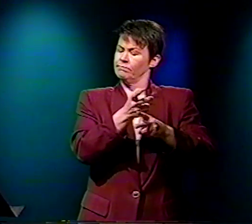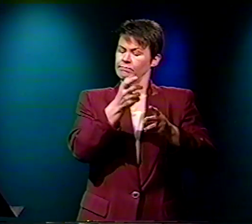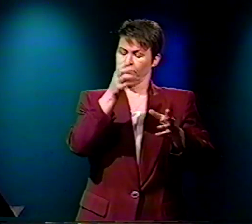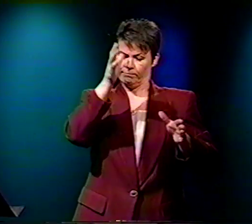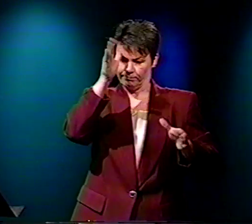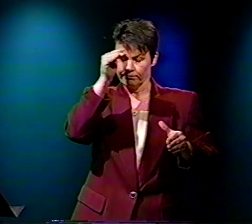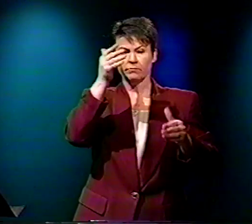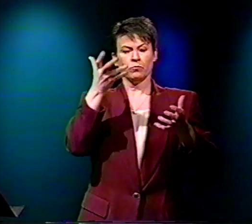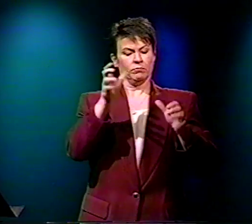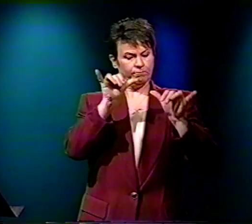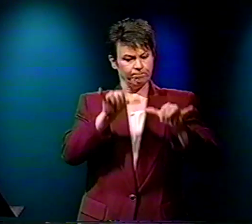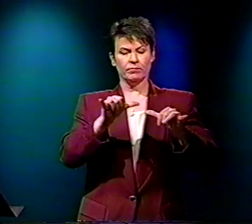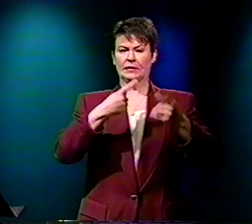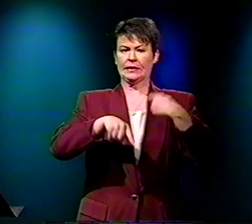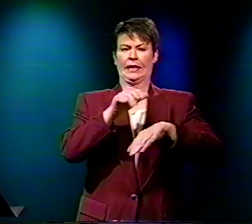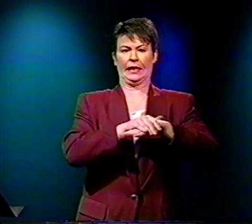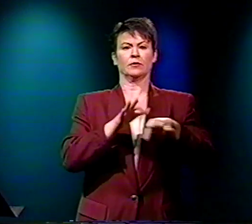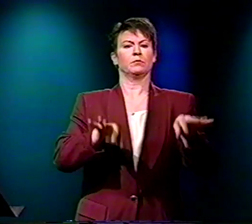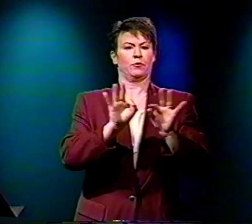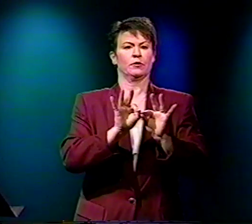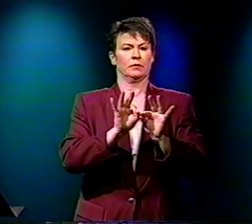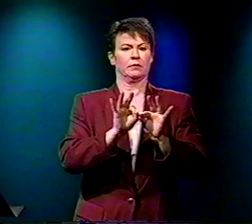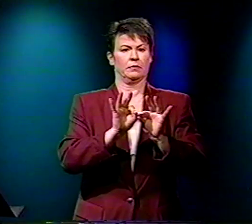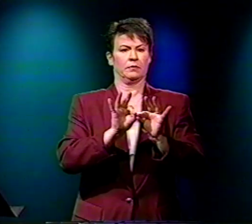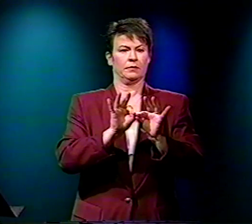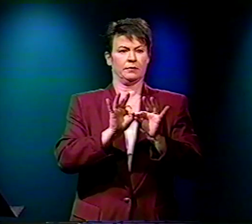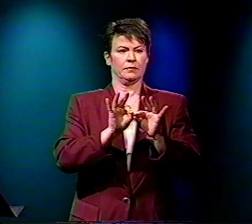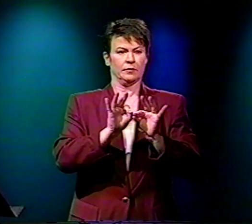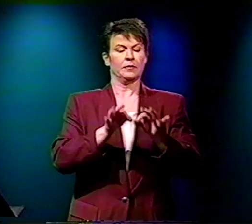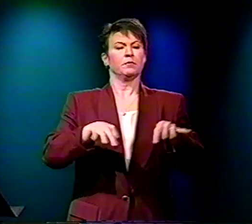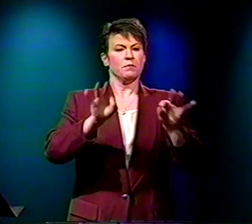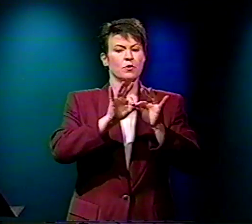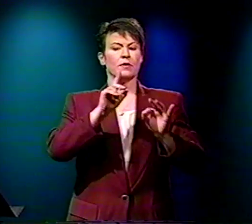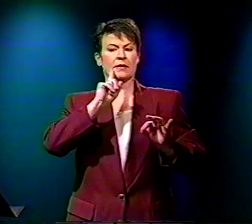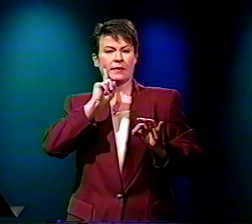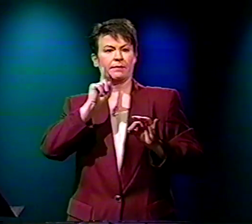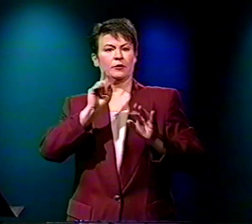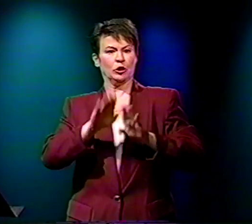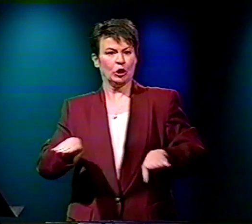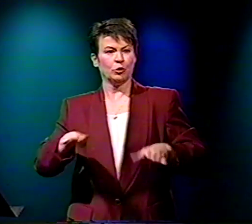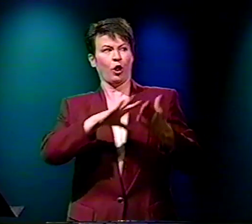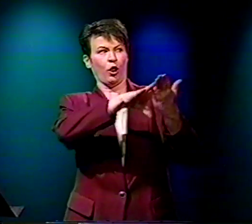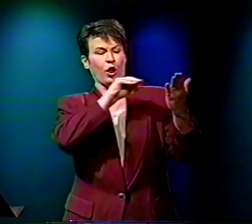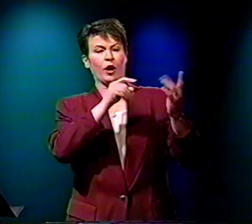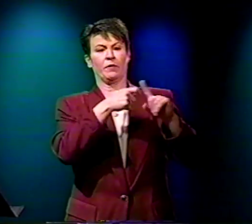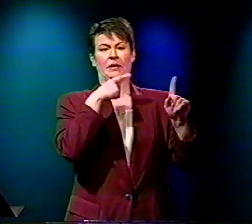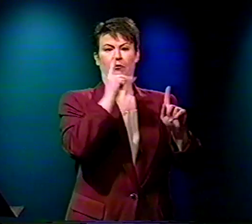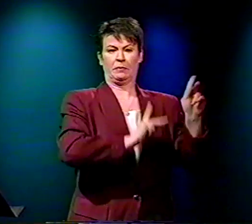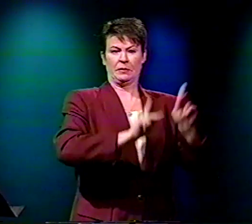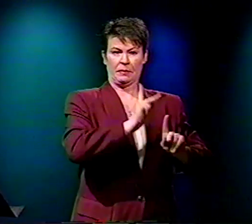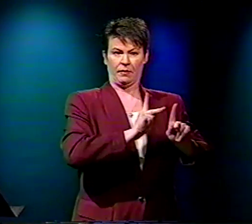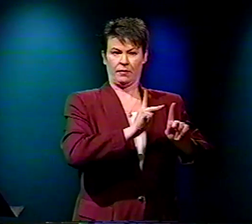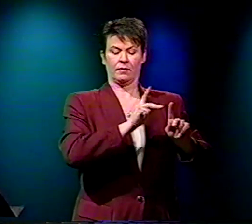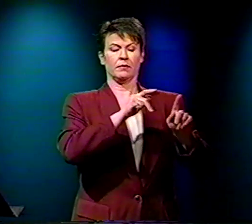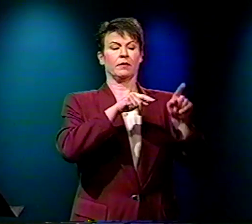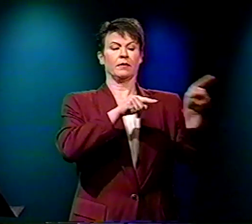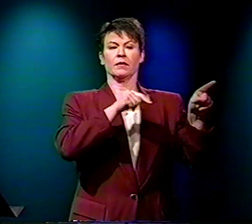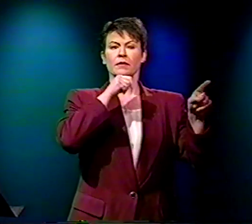They want to keep that control, and that's why they see signed English as important. And it's important for deaf children to learn from hearing